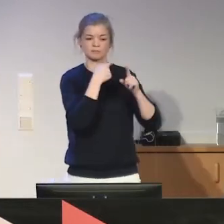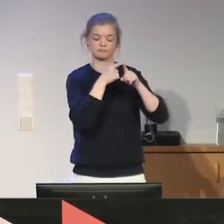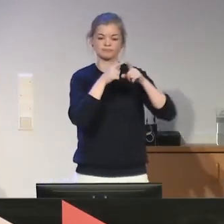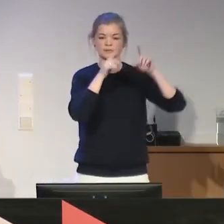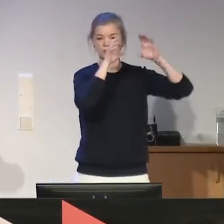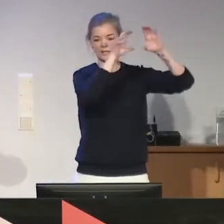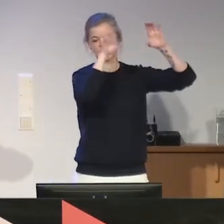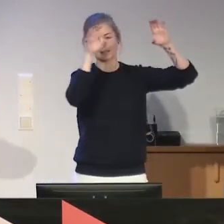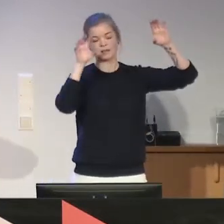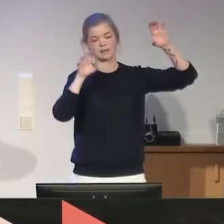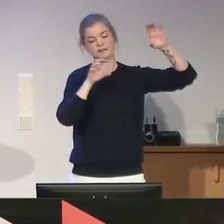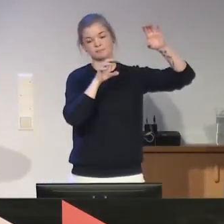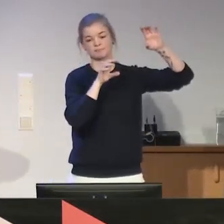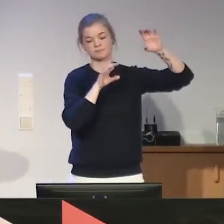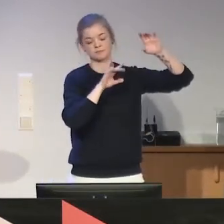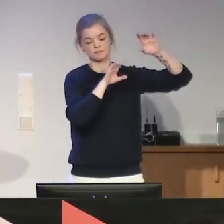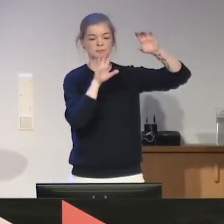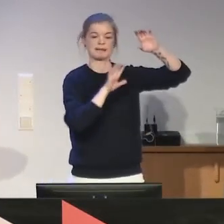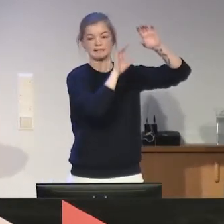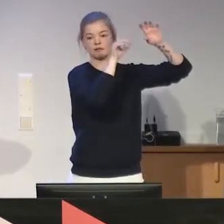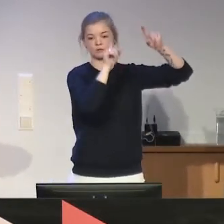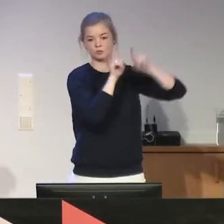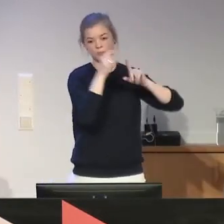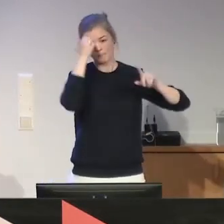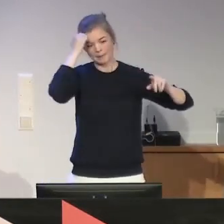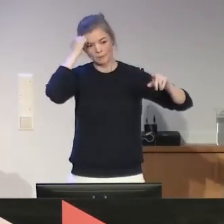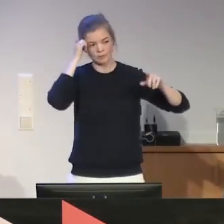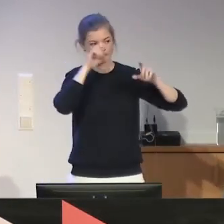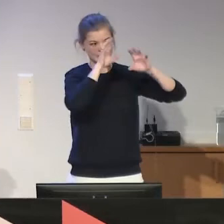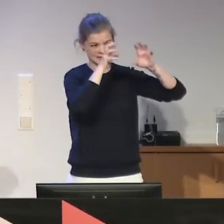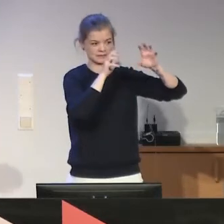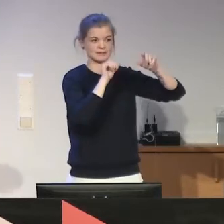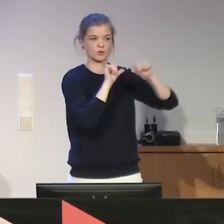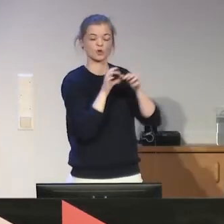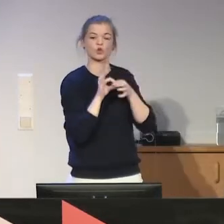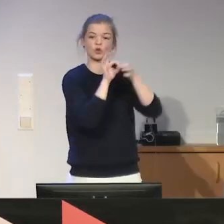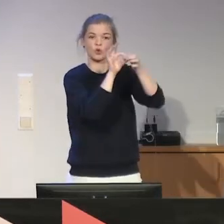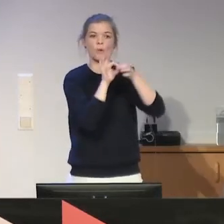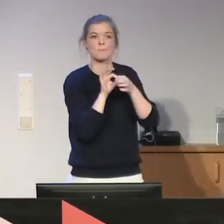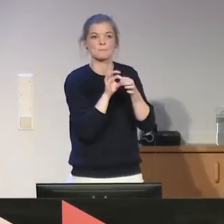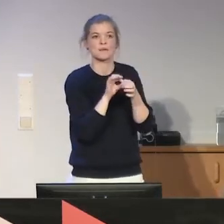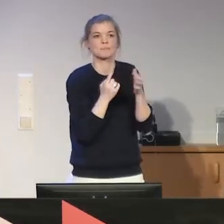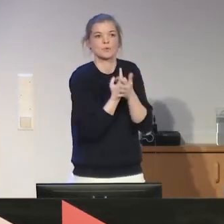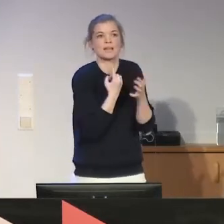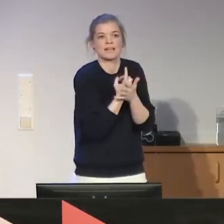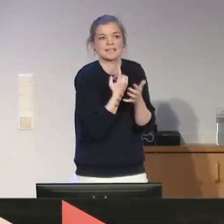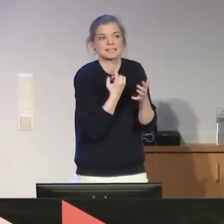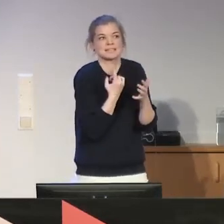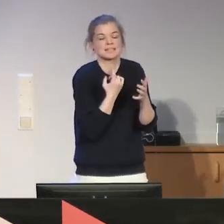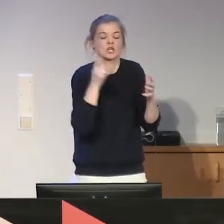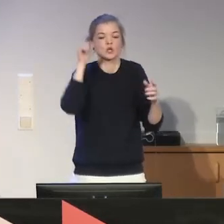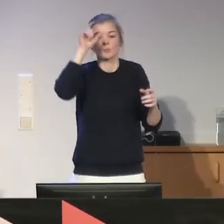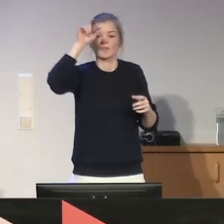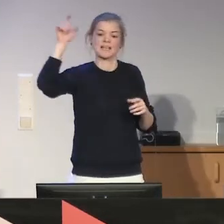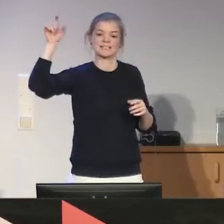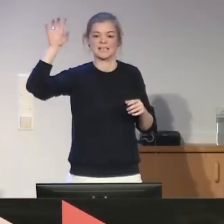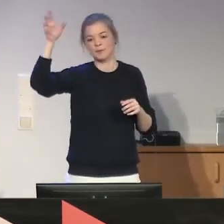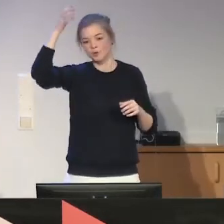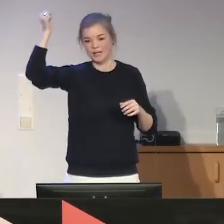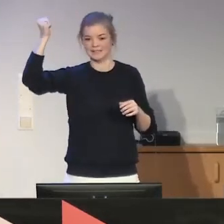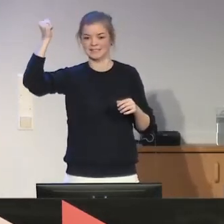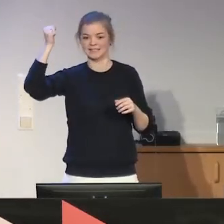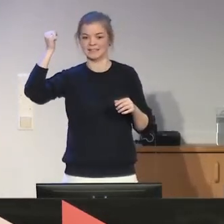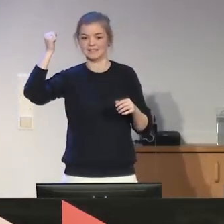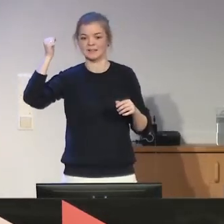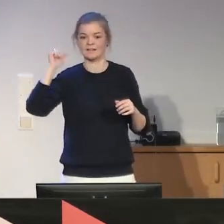overview of the different components, the different spaces, like the memory space and the reference space,